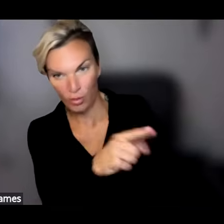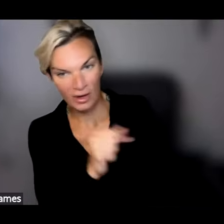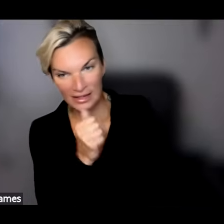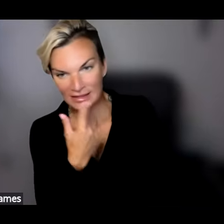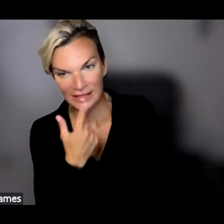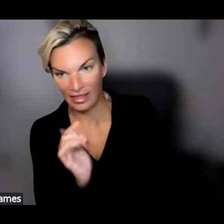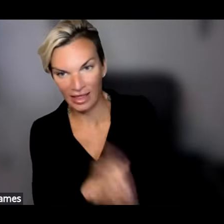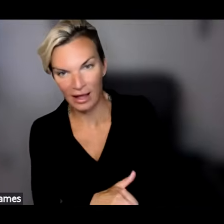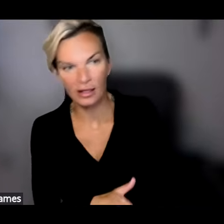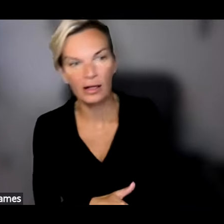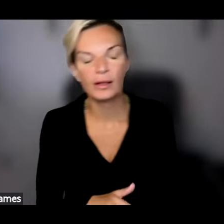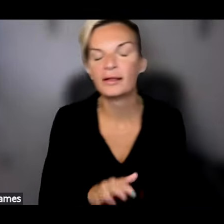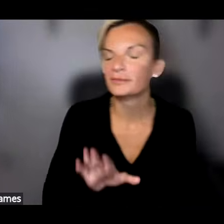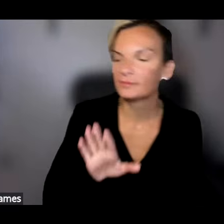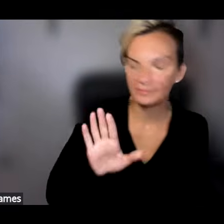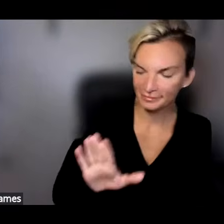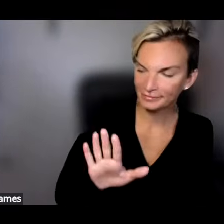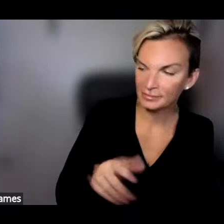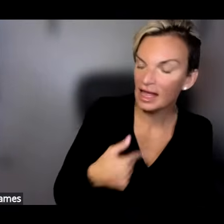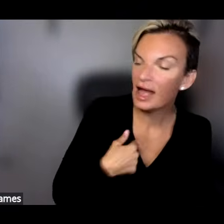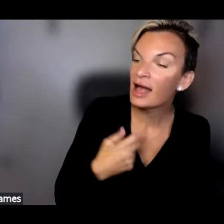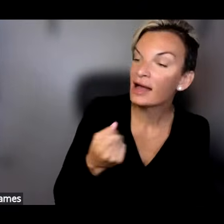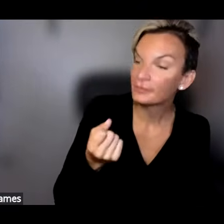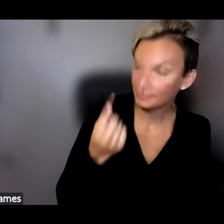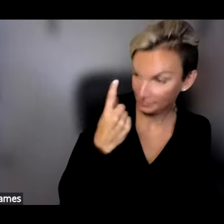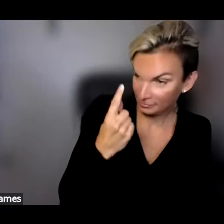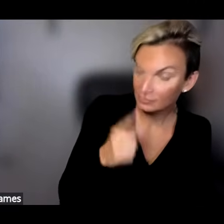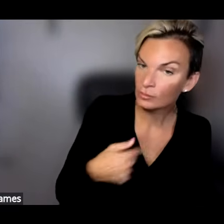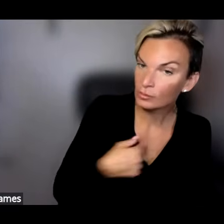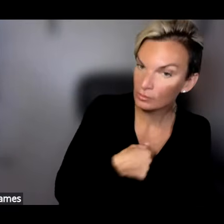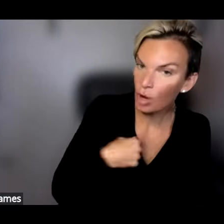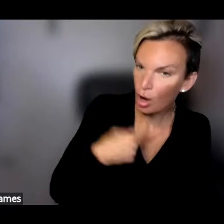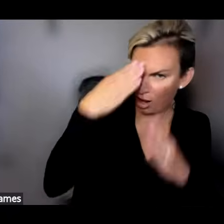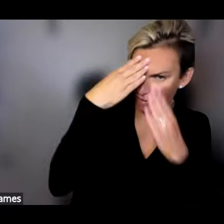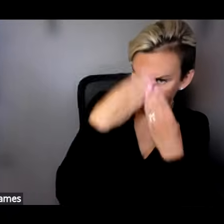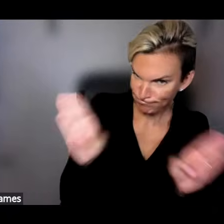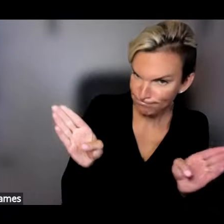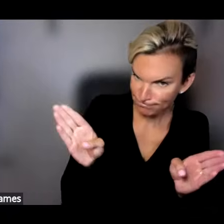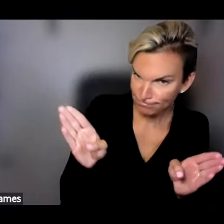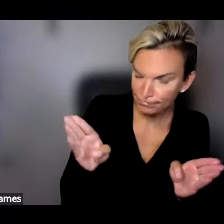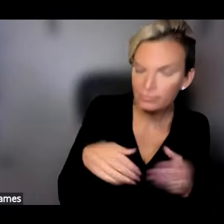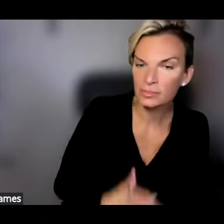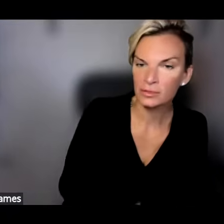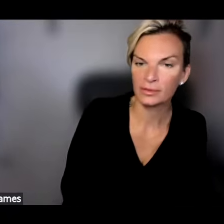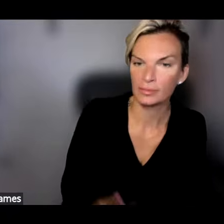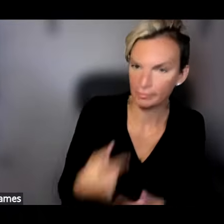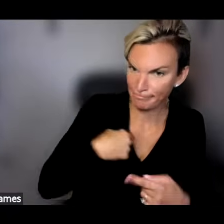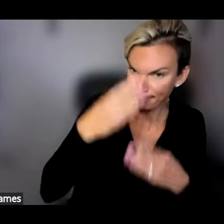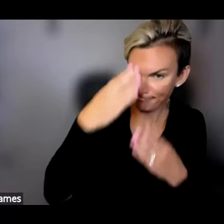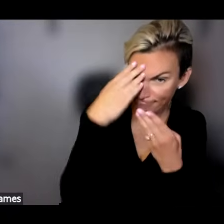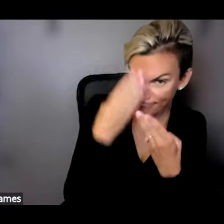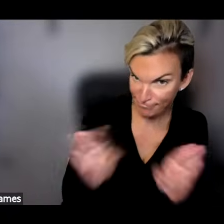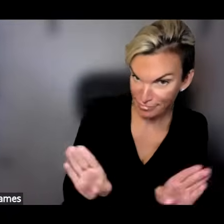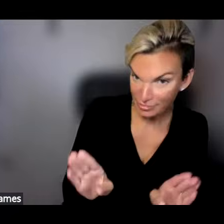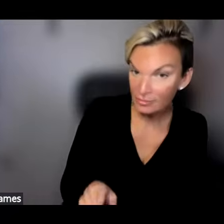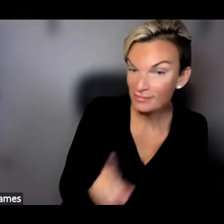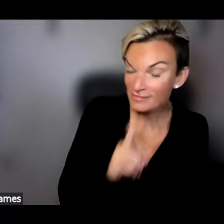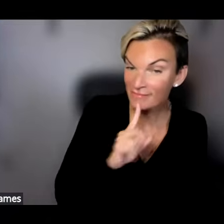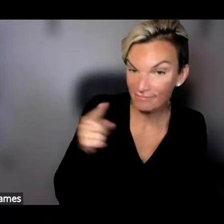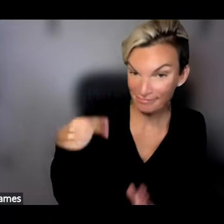were welcoming to some of his changes. So I want to clarify that what we are discussing right